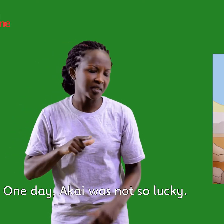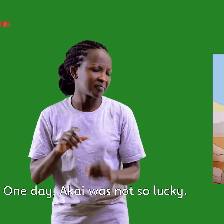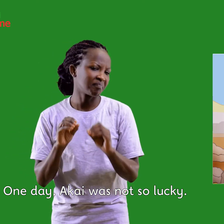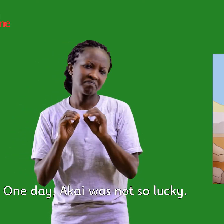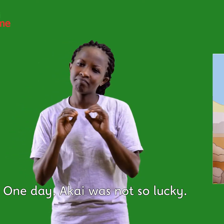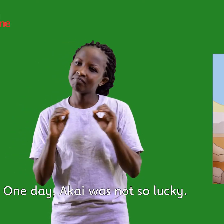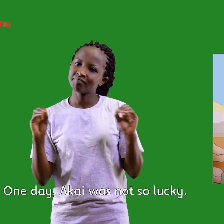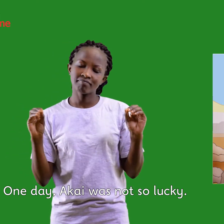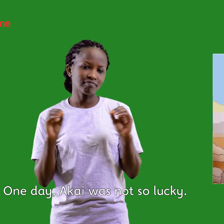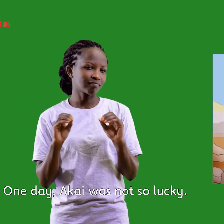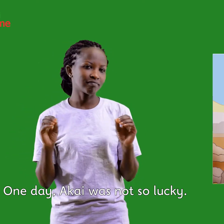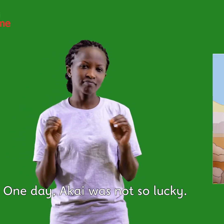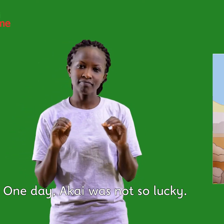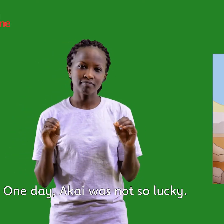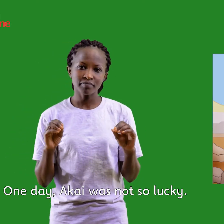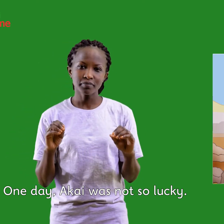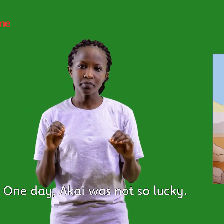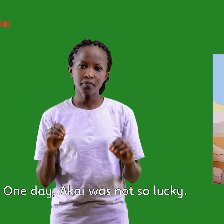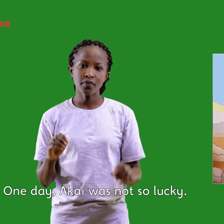One day, Akai was not so lucky.